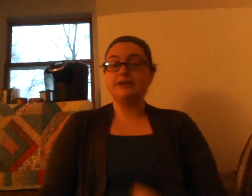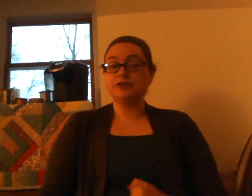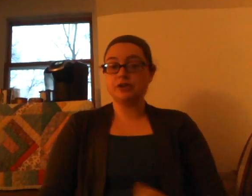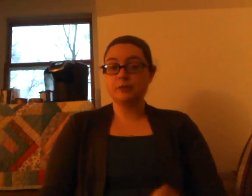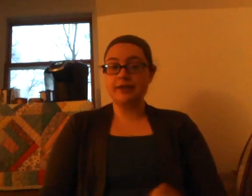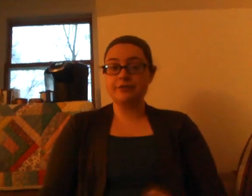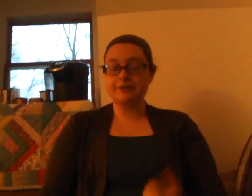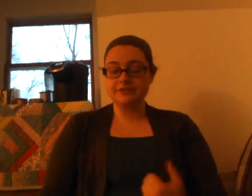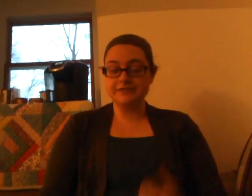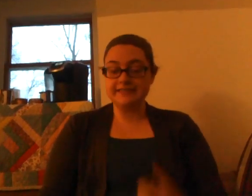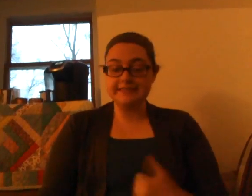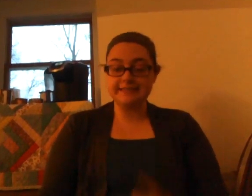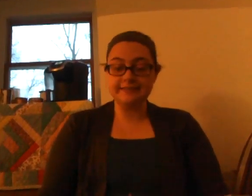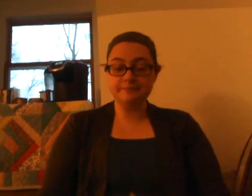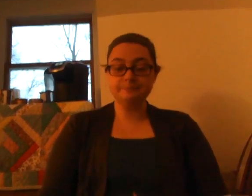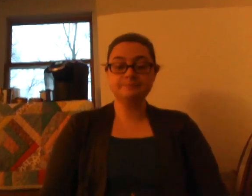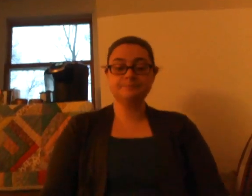Nature, weather, and season.